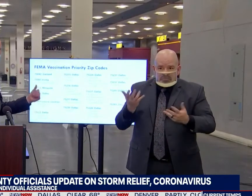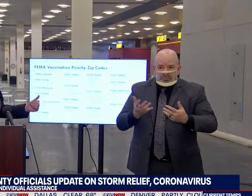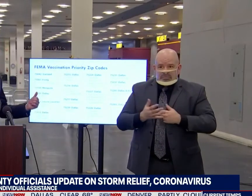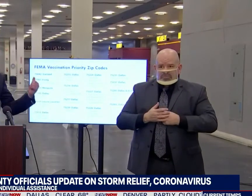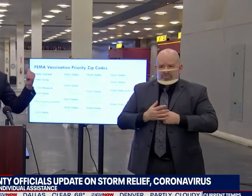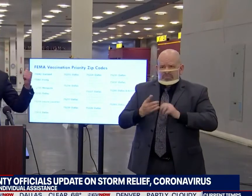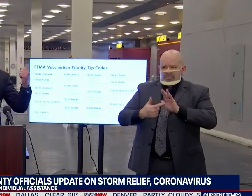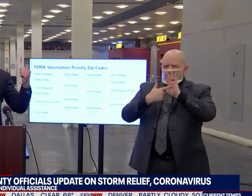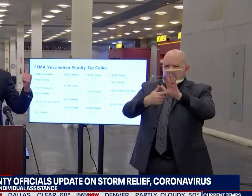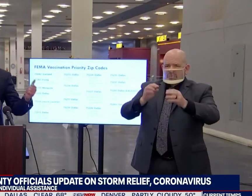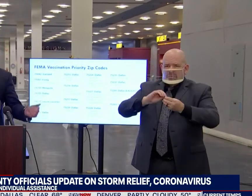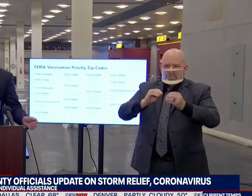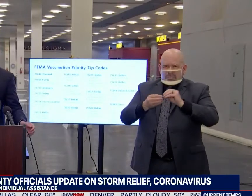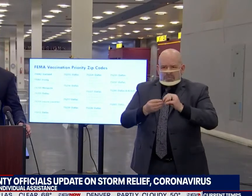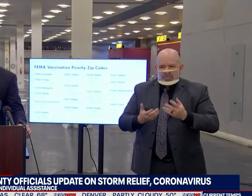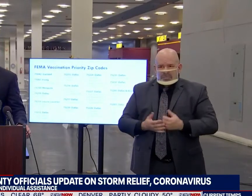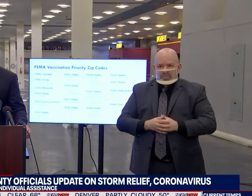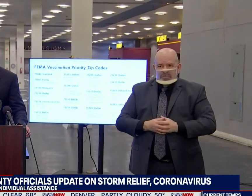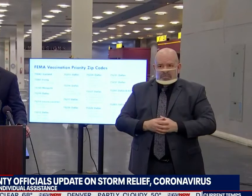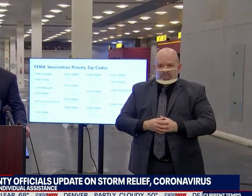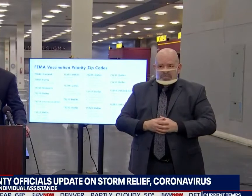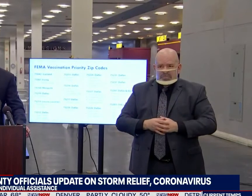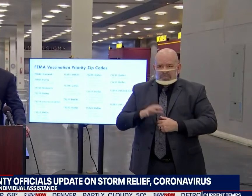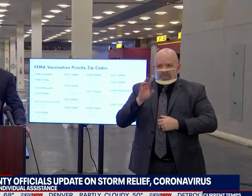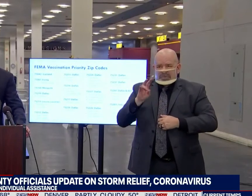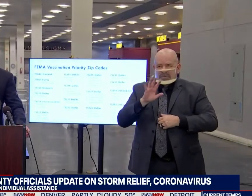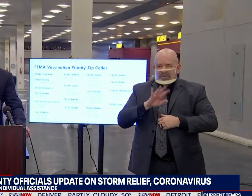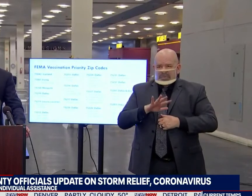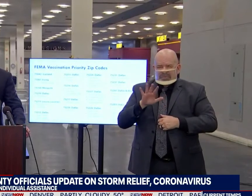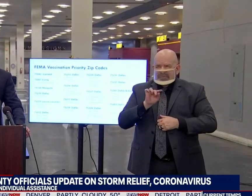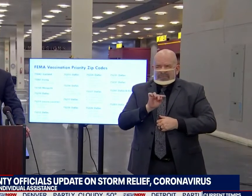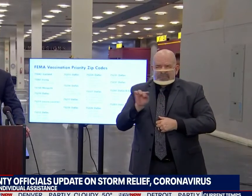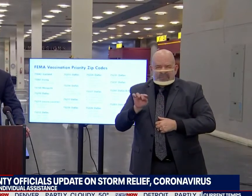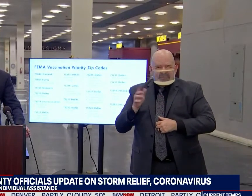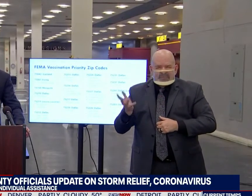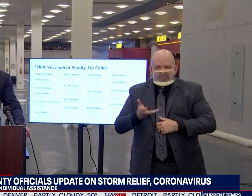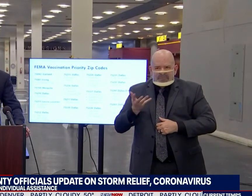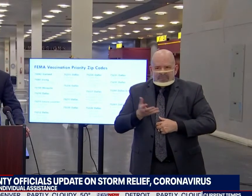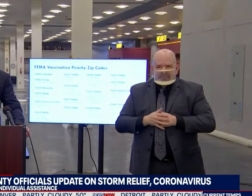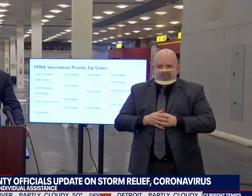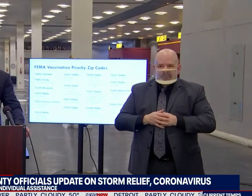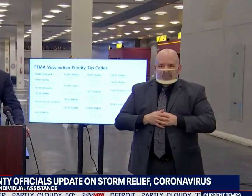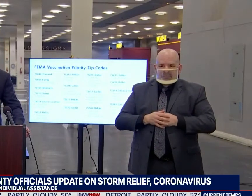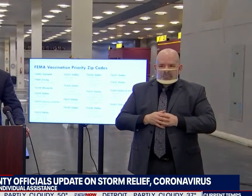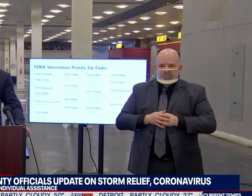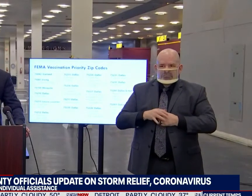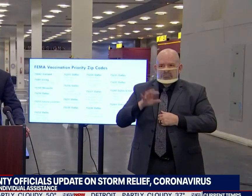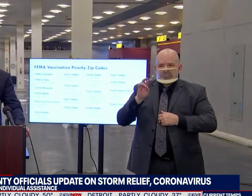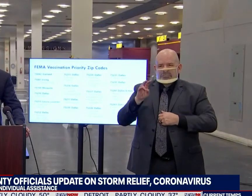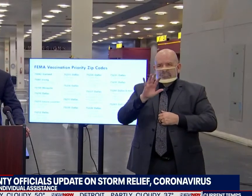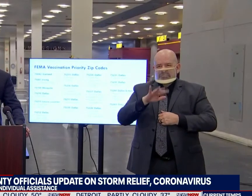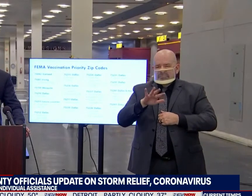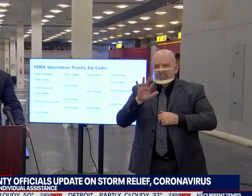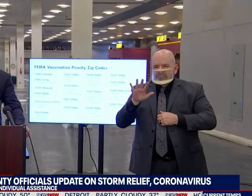Um uh if you have that, please put it up there. Residents can call 1855